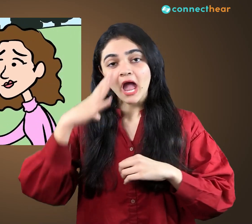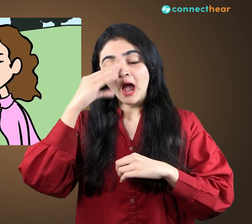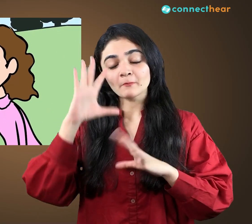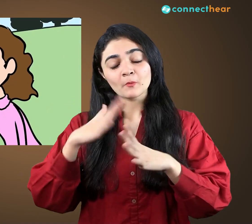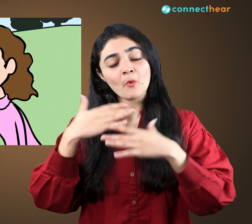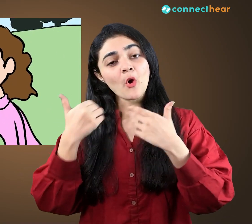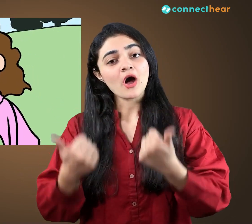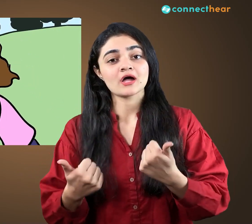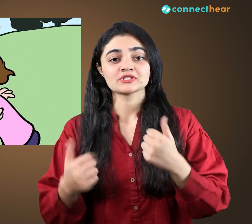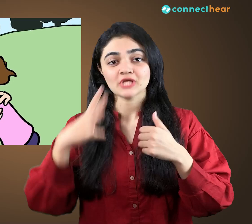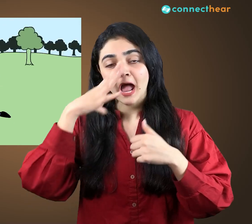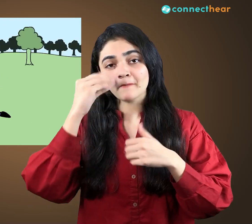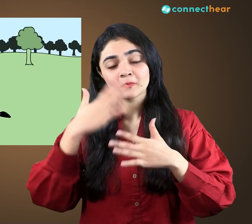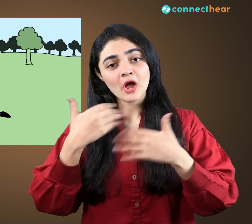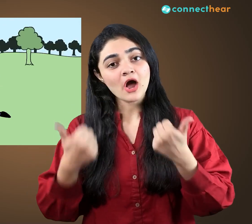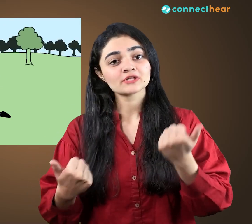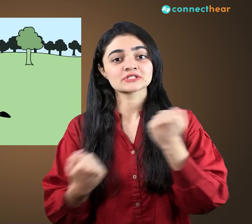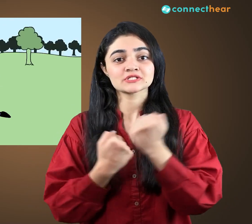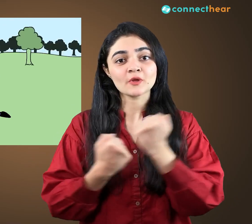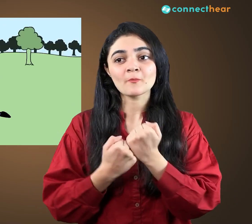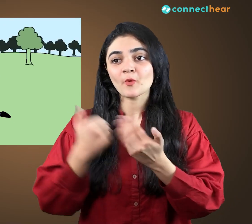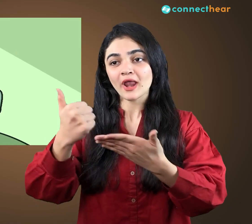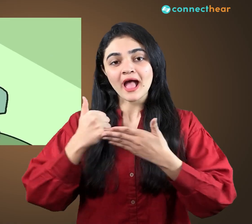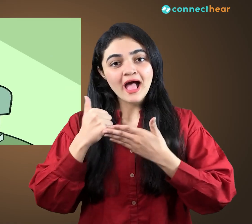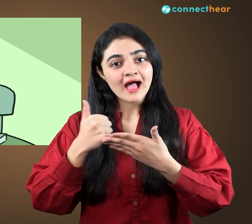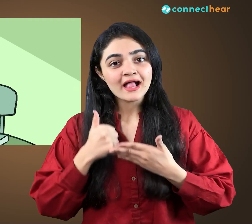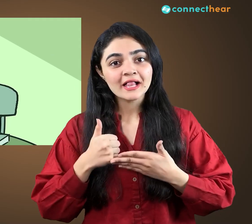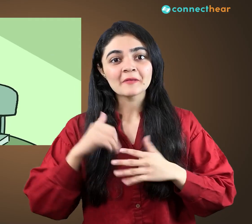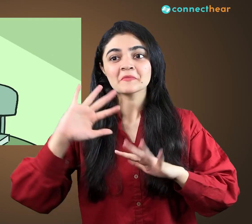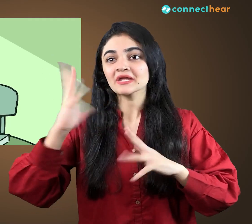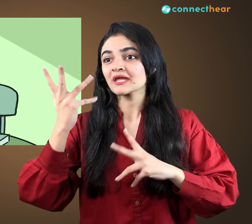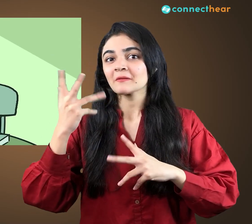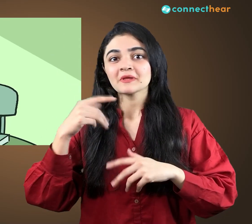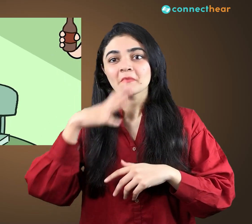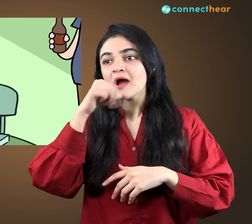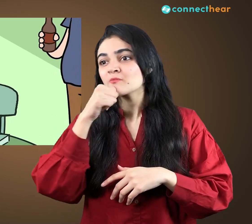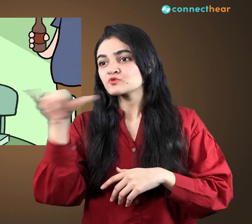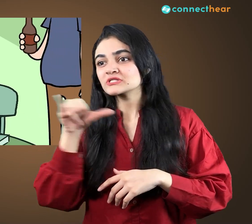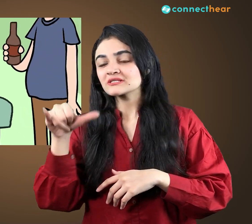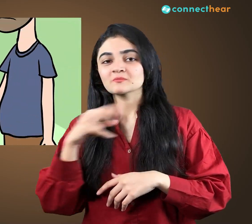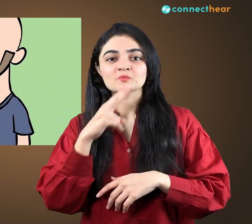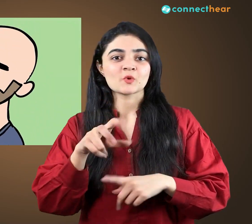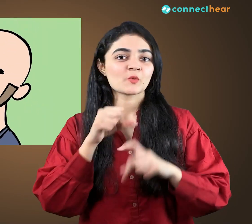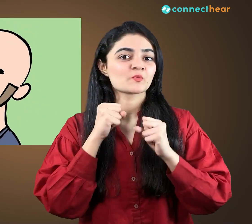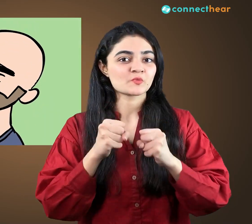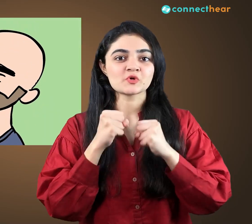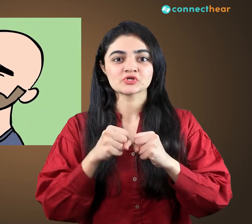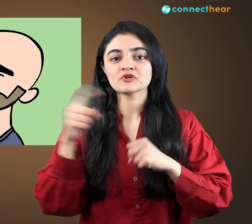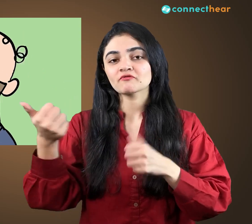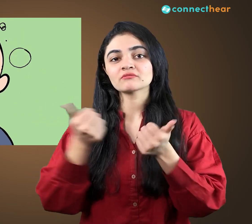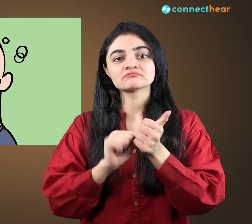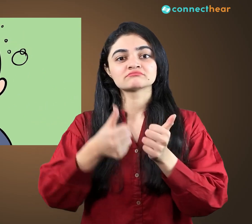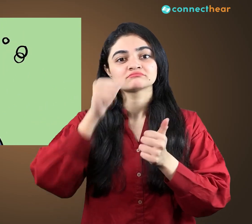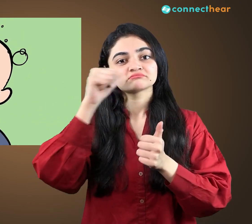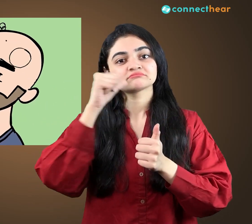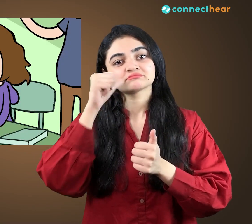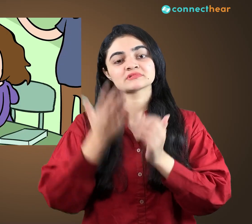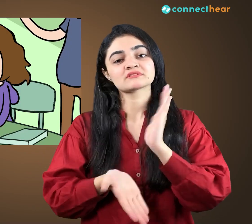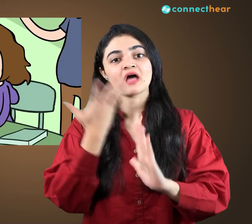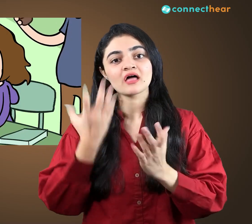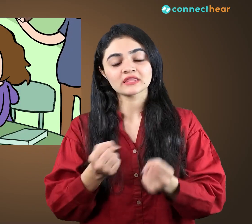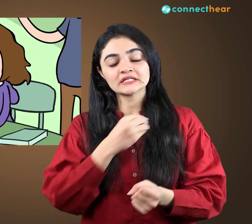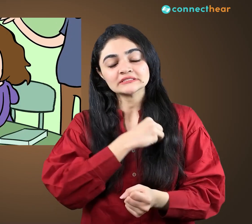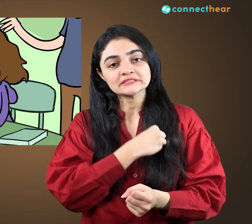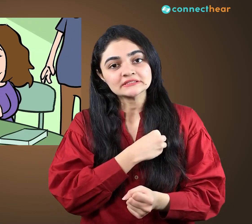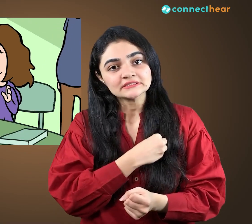wonderful mother who is always there to support me and comfort me. However, I can't say the same for my father. He was an alcoholic, and because of it, I paid